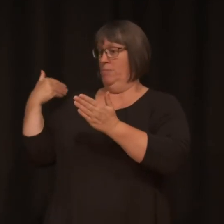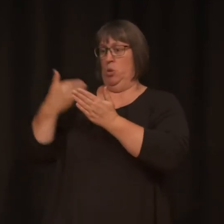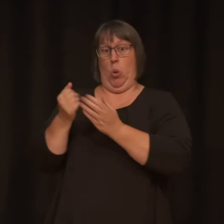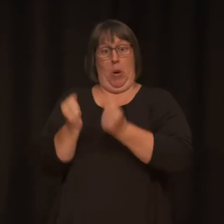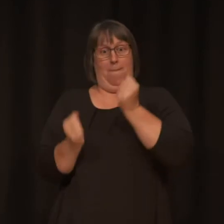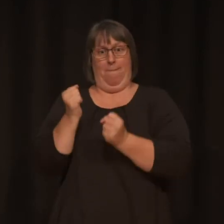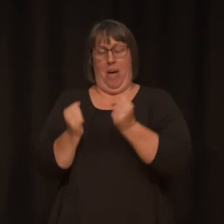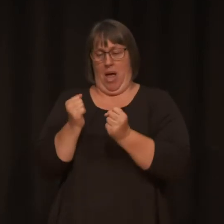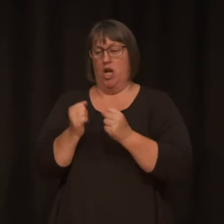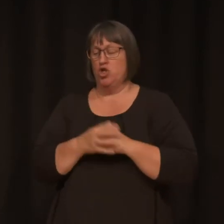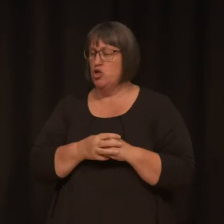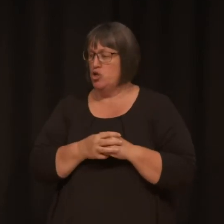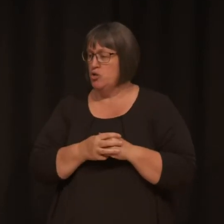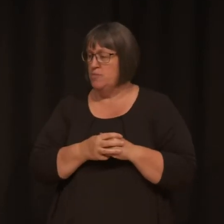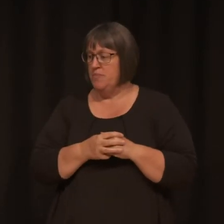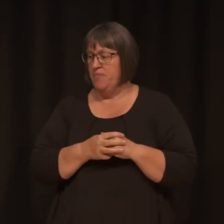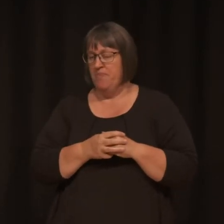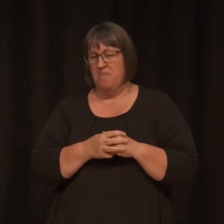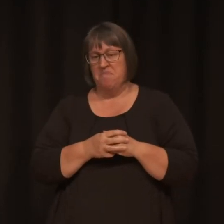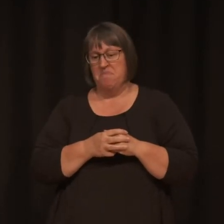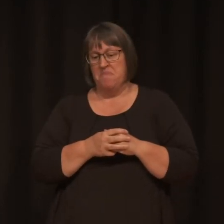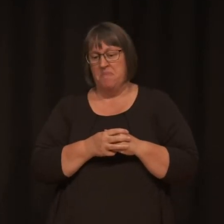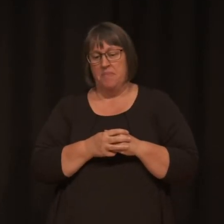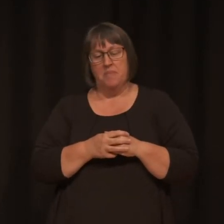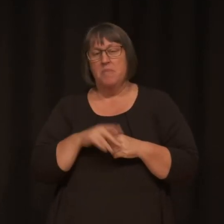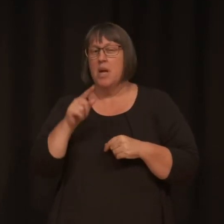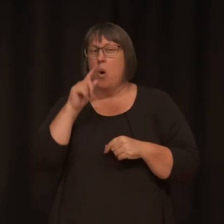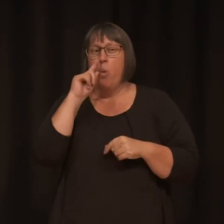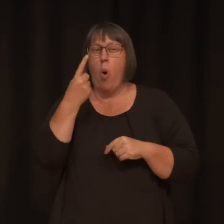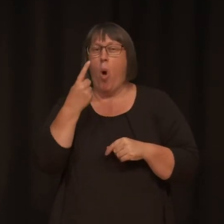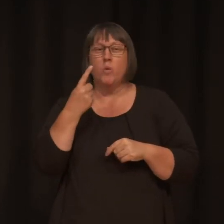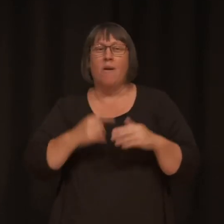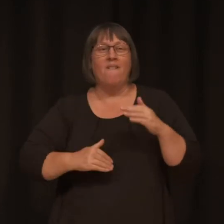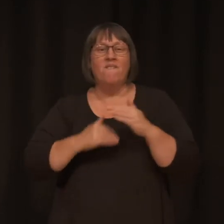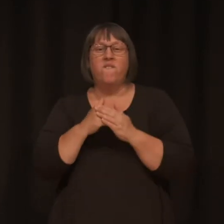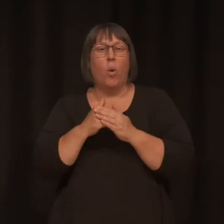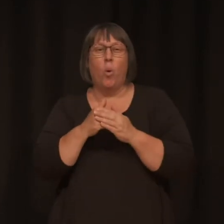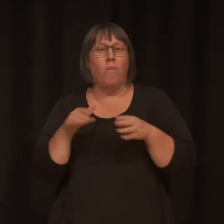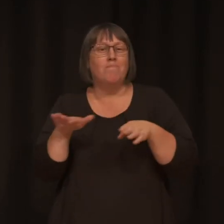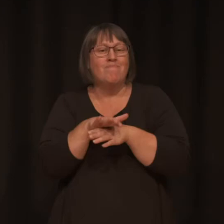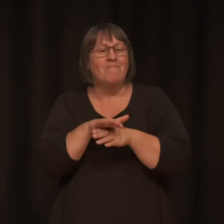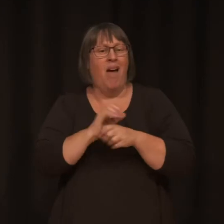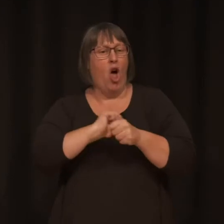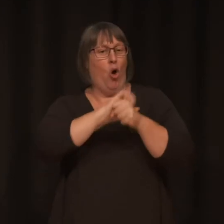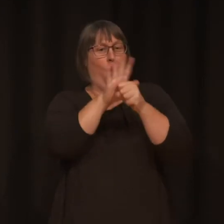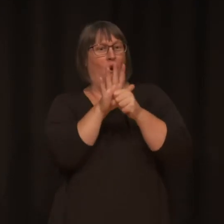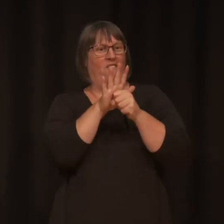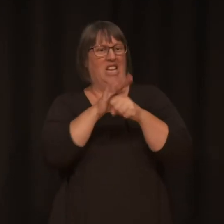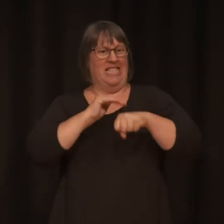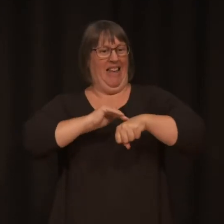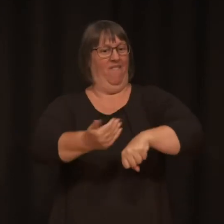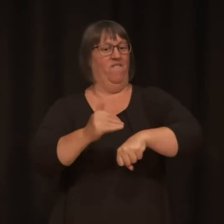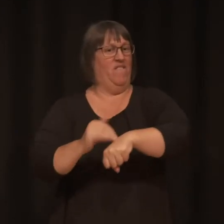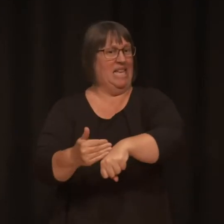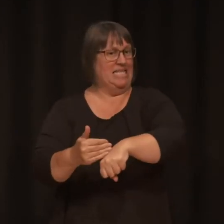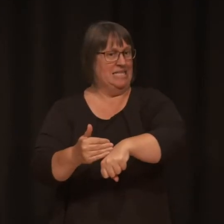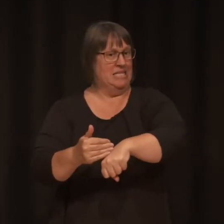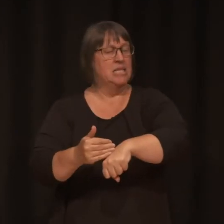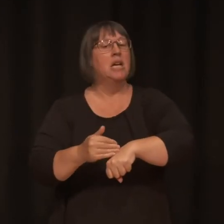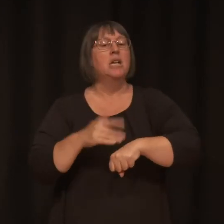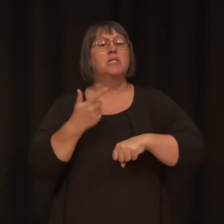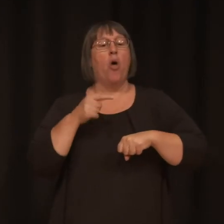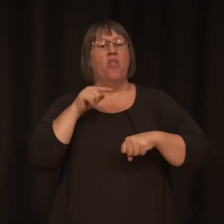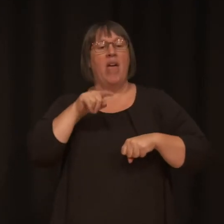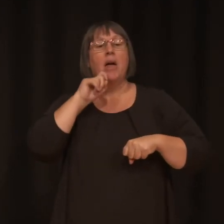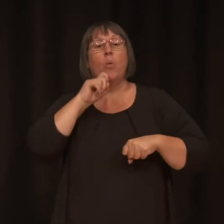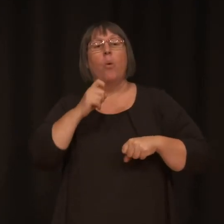important to highlight, and this would have been the case regardless, is that it won't pick up the full effects of COVID. And so that next data set will be when we'll see the